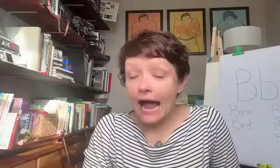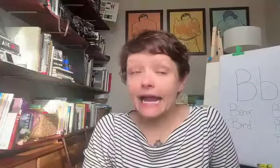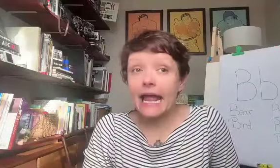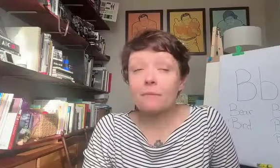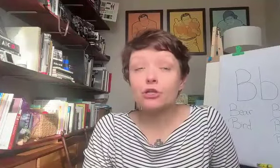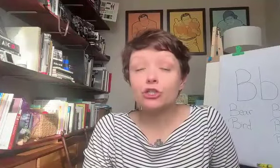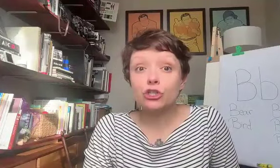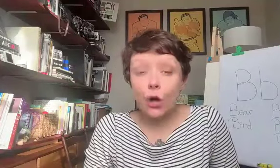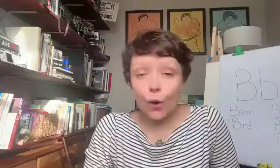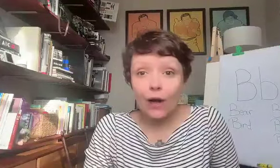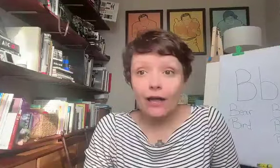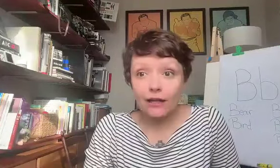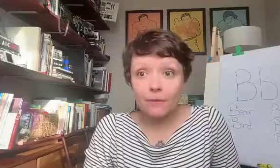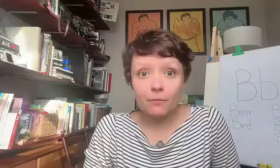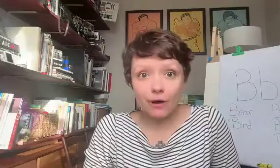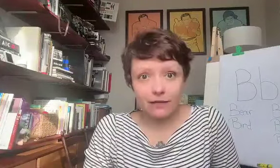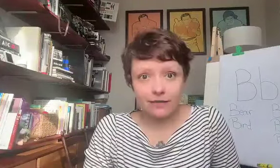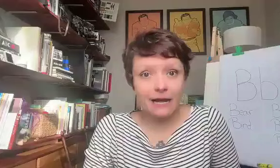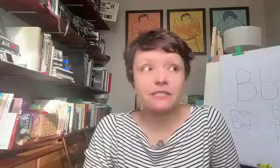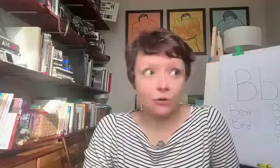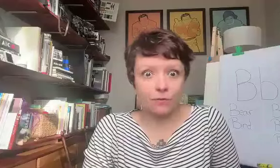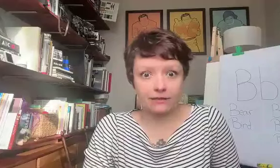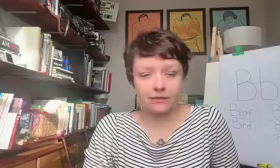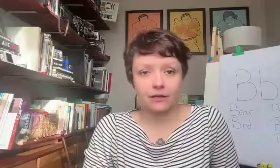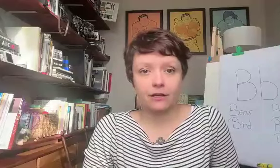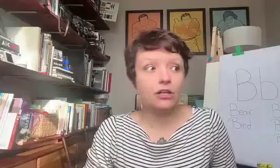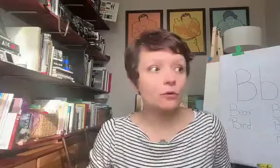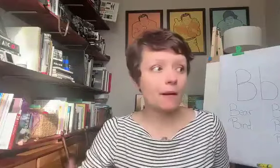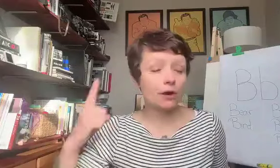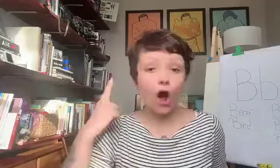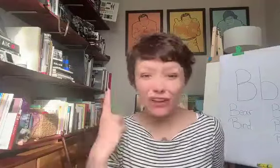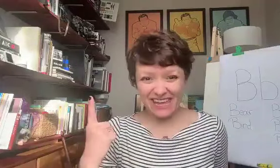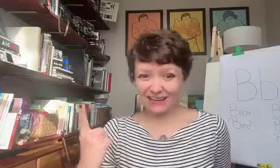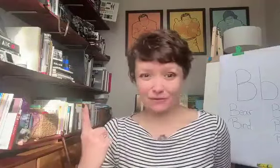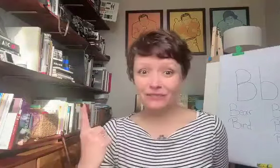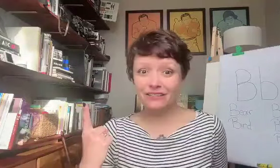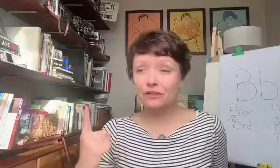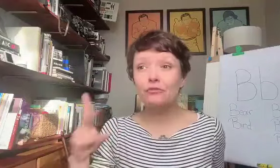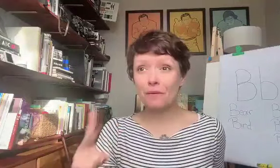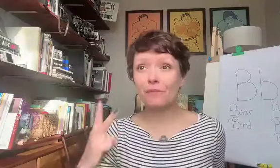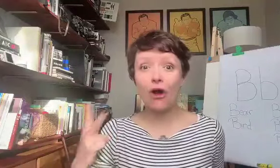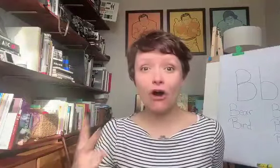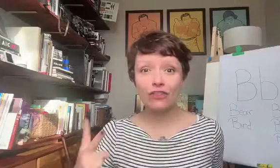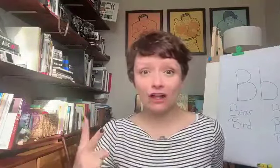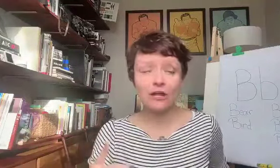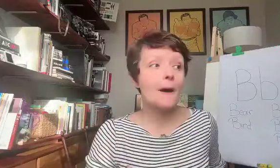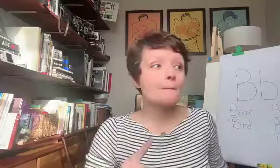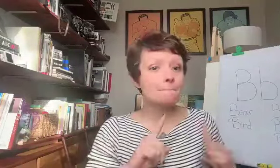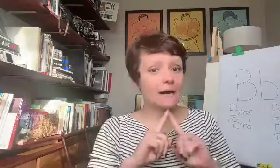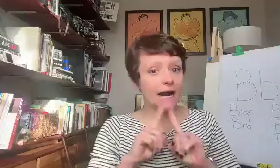I am so impressed. I'm so impressed. You remembered all of the animals. You've remembered all the colors, but I